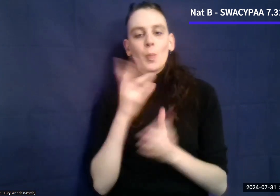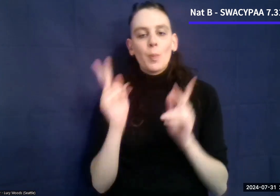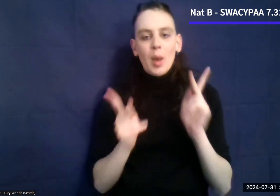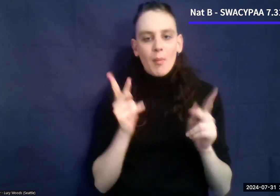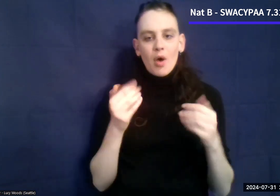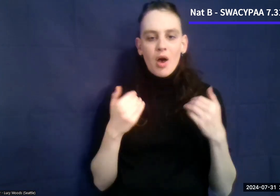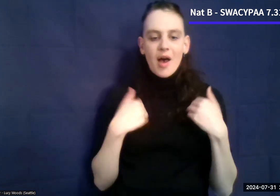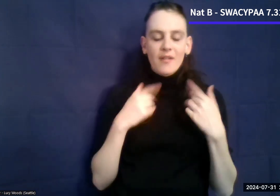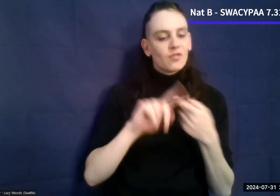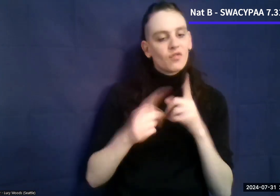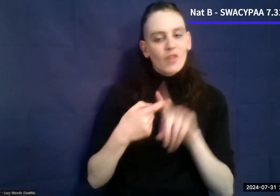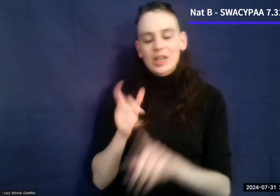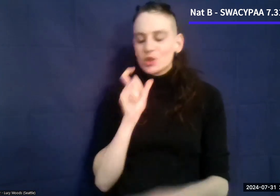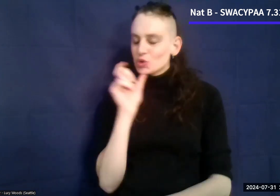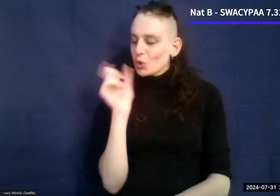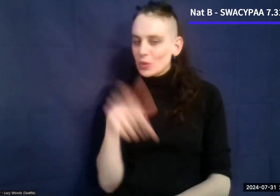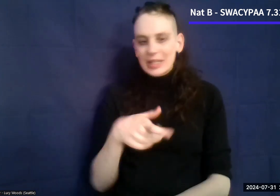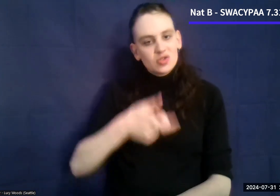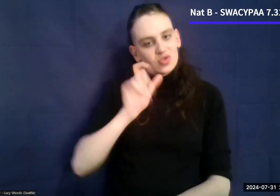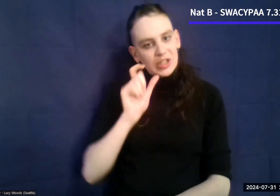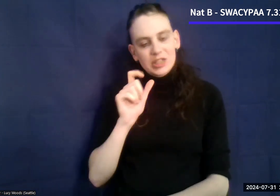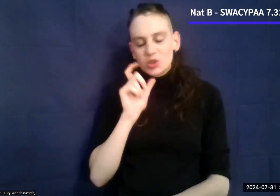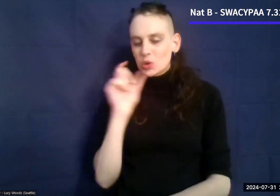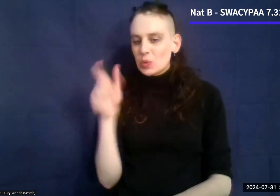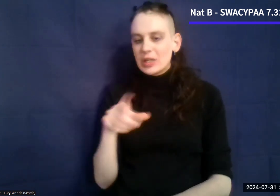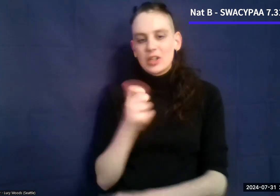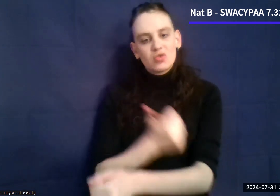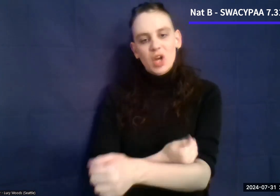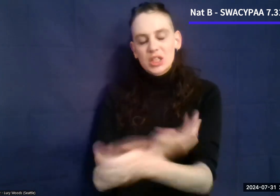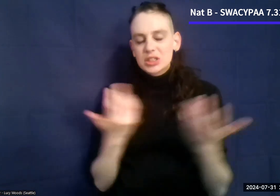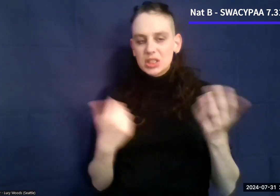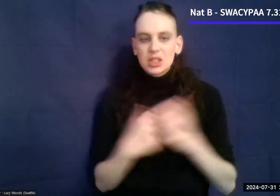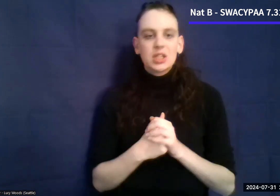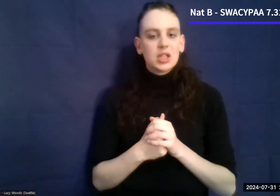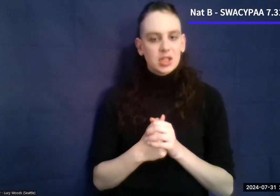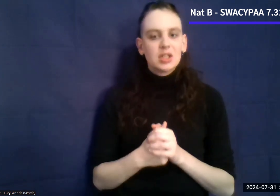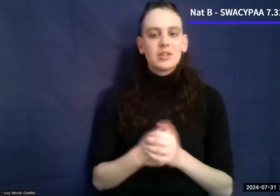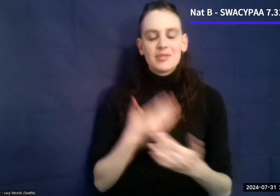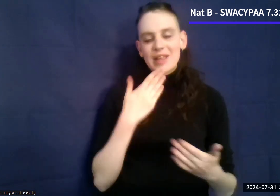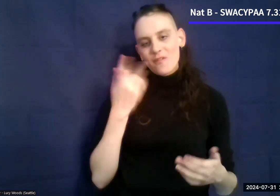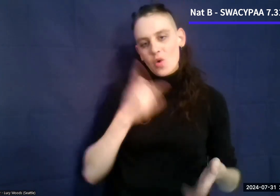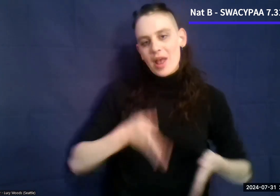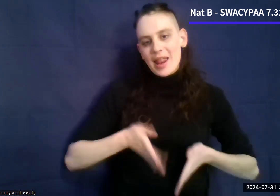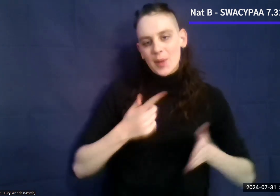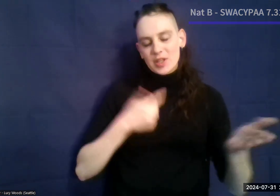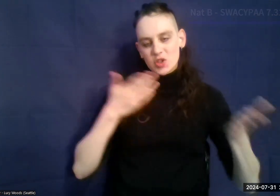having to drink or do drugs. So anyway, thanks for letting me be of service.